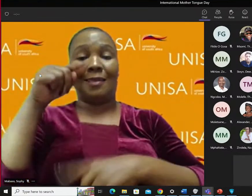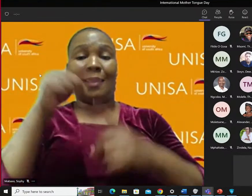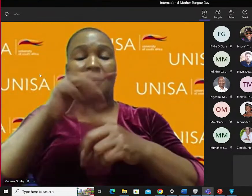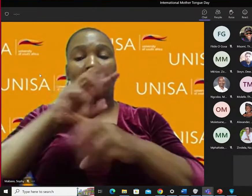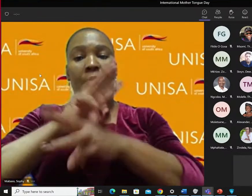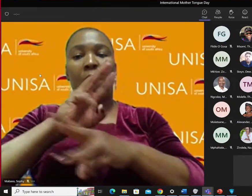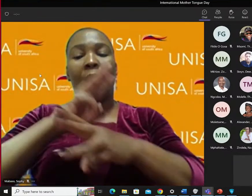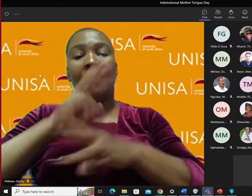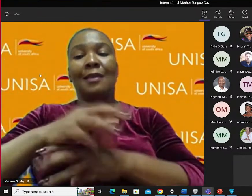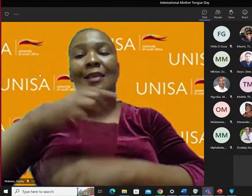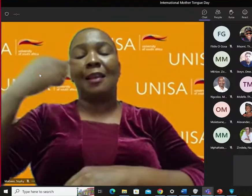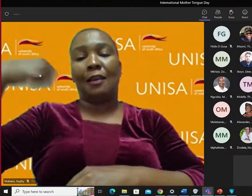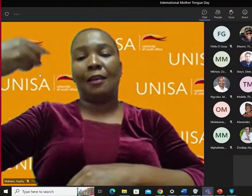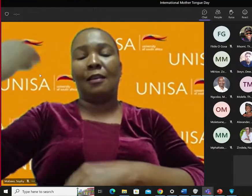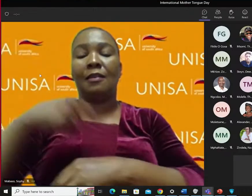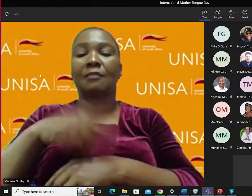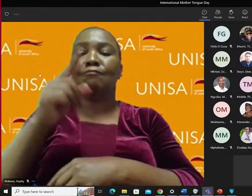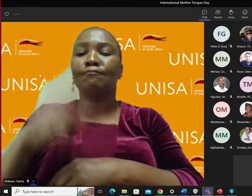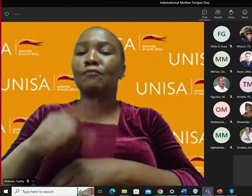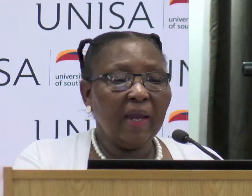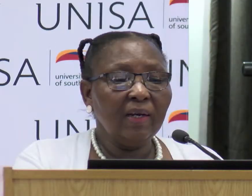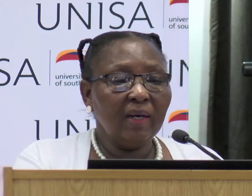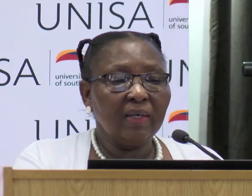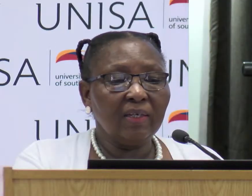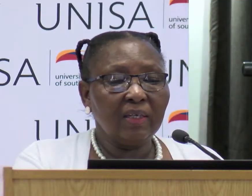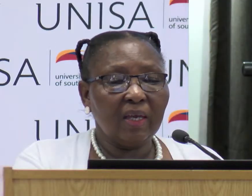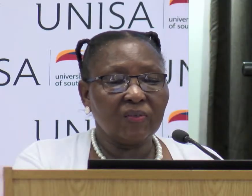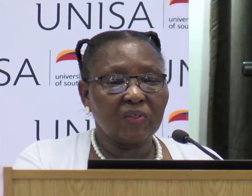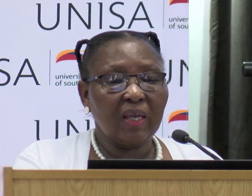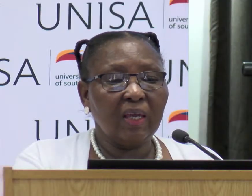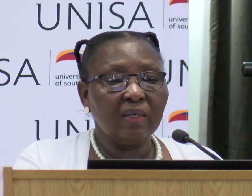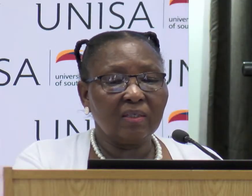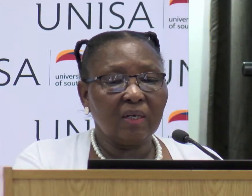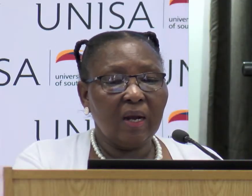tongue, in formal education while